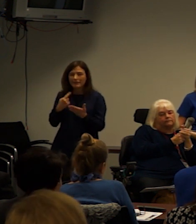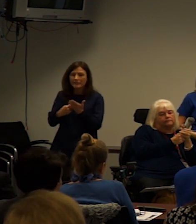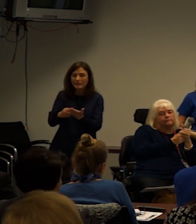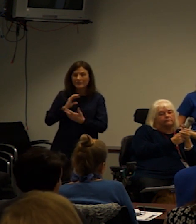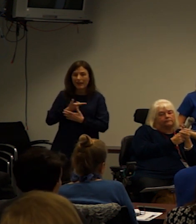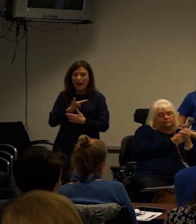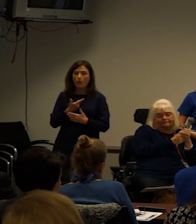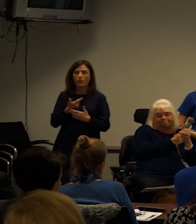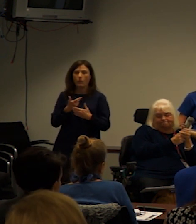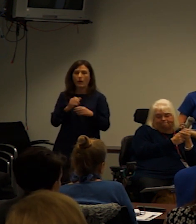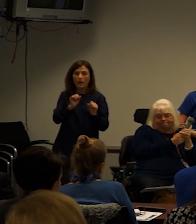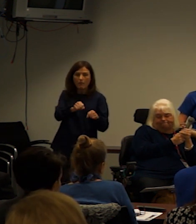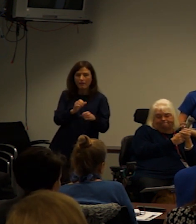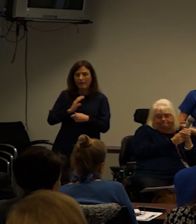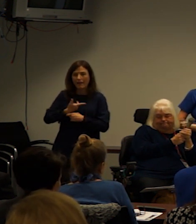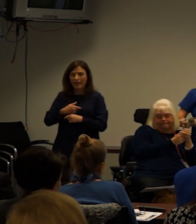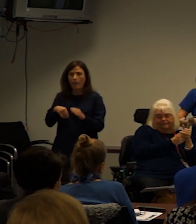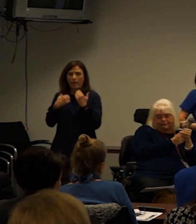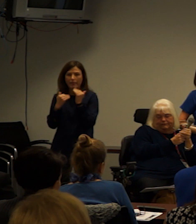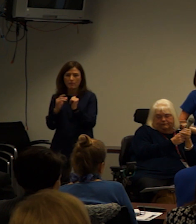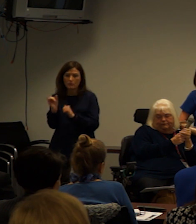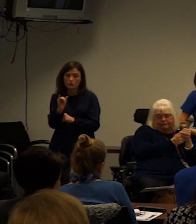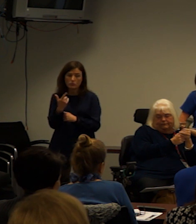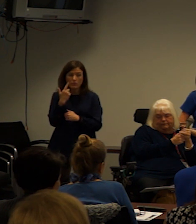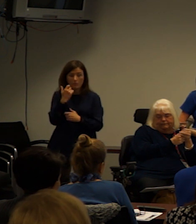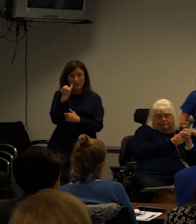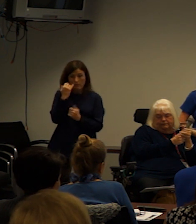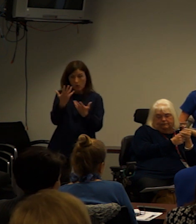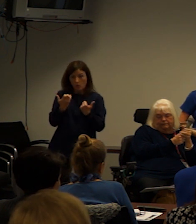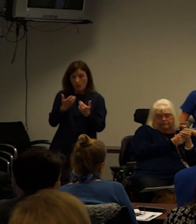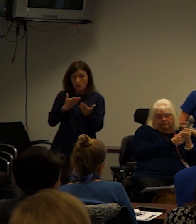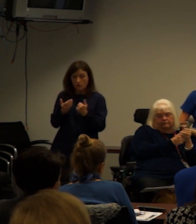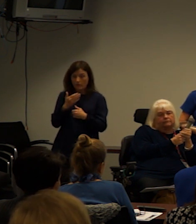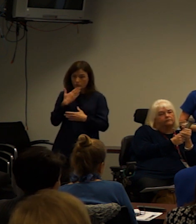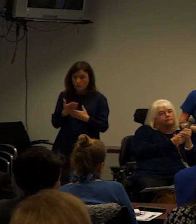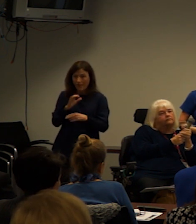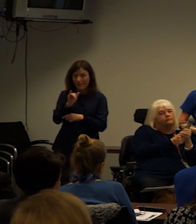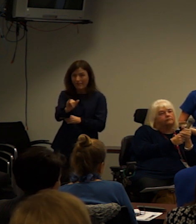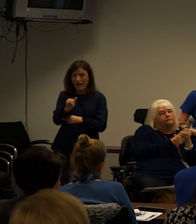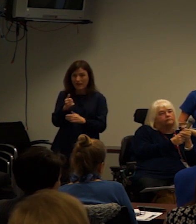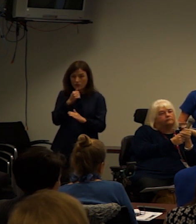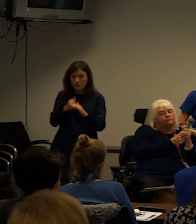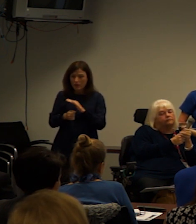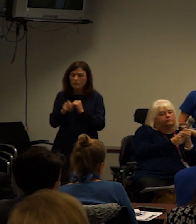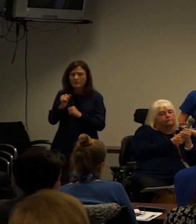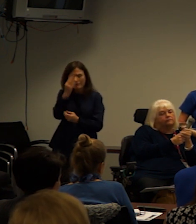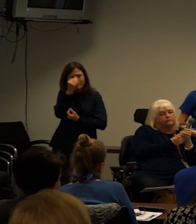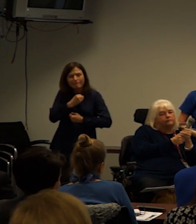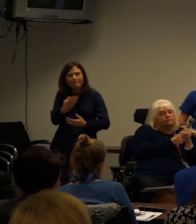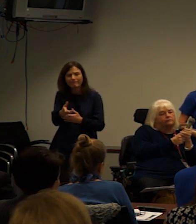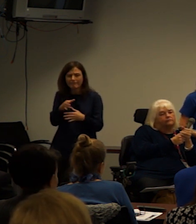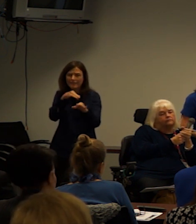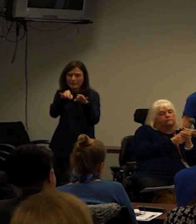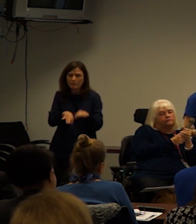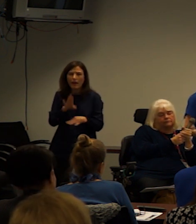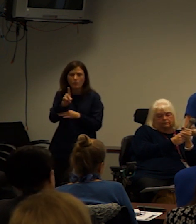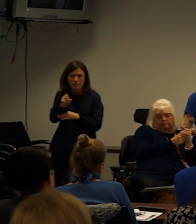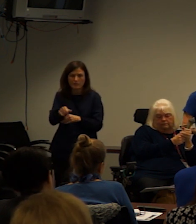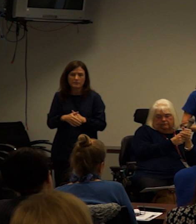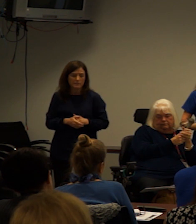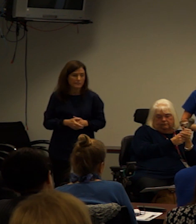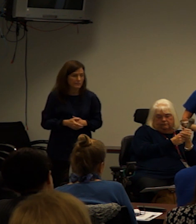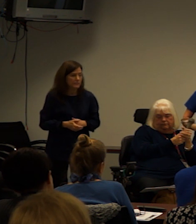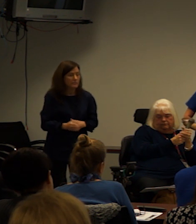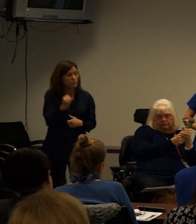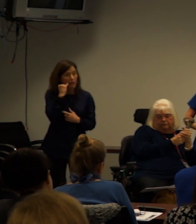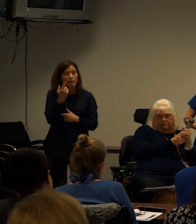or our limitations. But if you want to be well-served in that shelter, You need to be able to discuss it, okay?